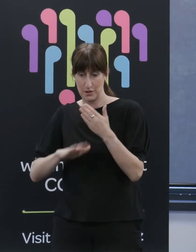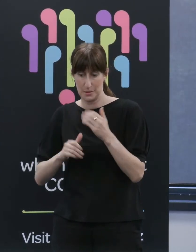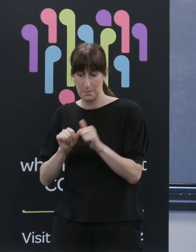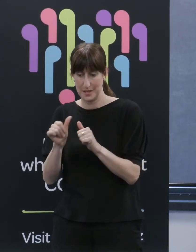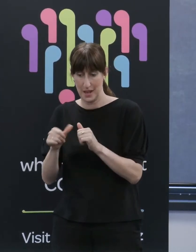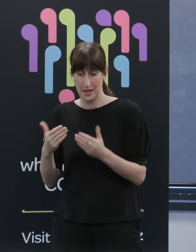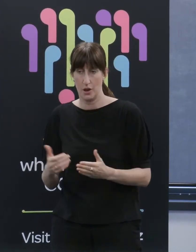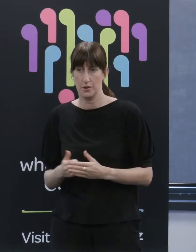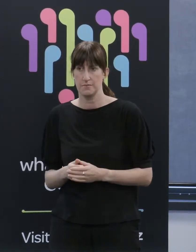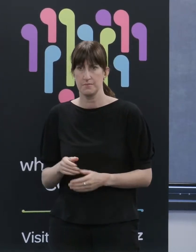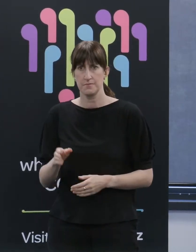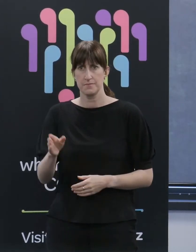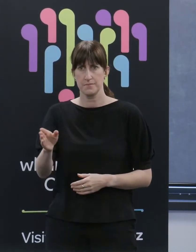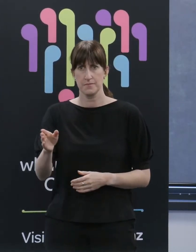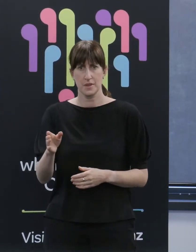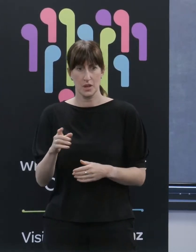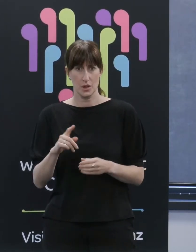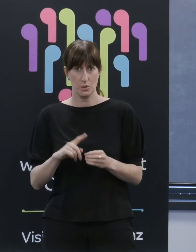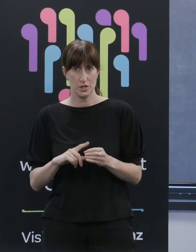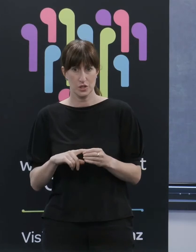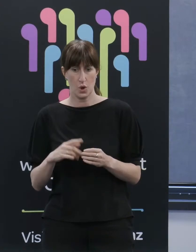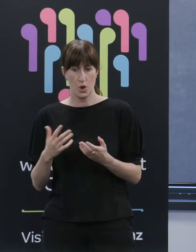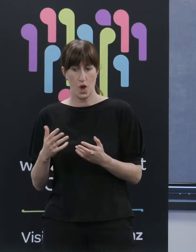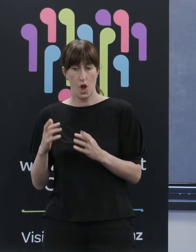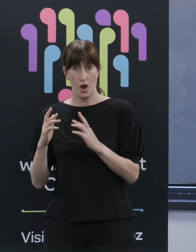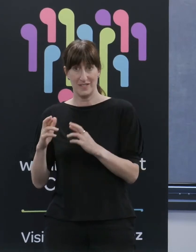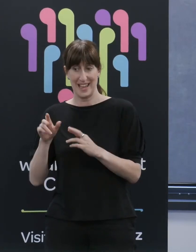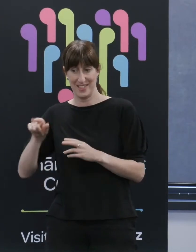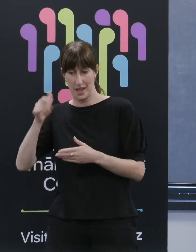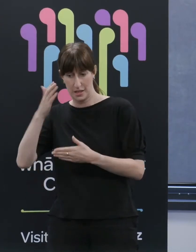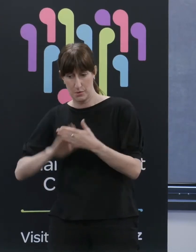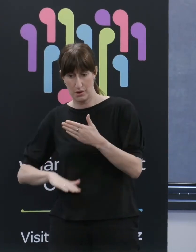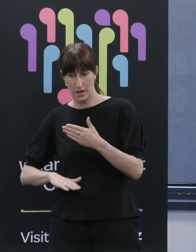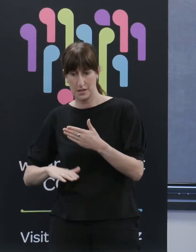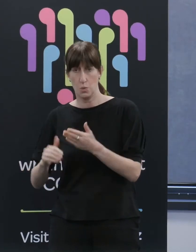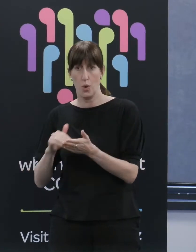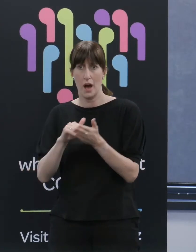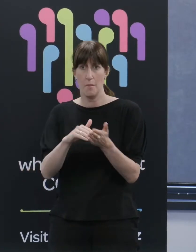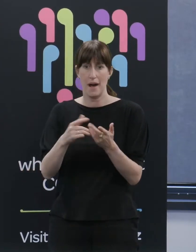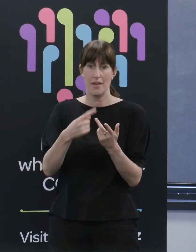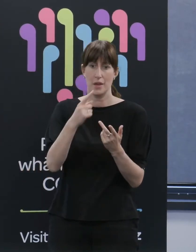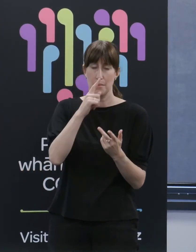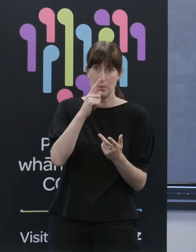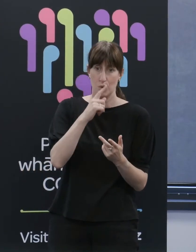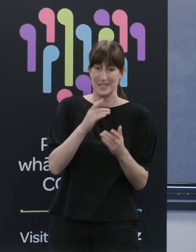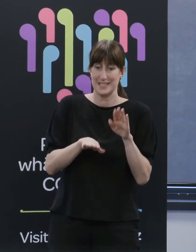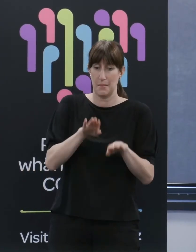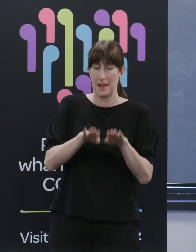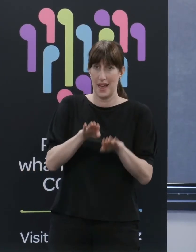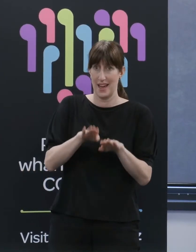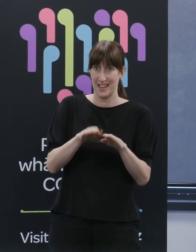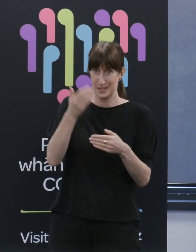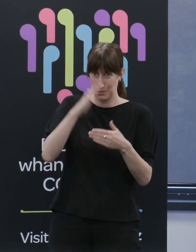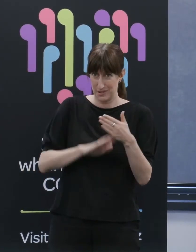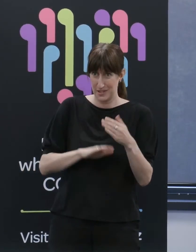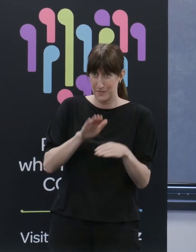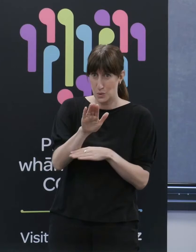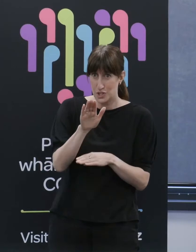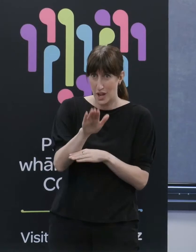will kind of streamline better experiences maybe for people who may have symptoms like his in the future?